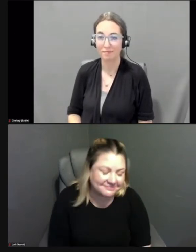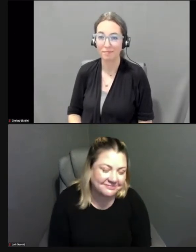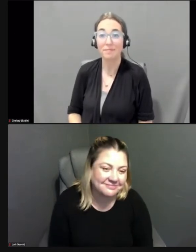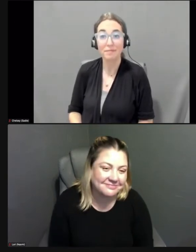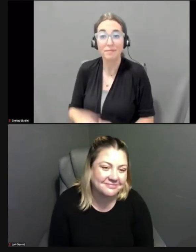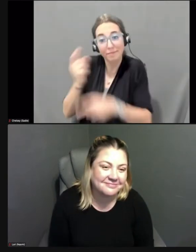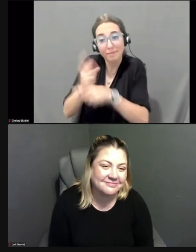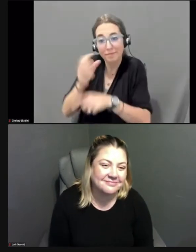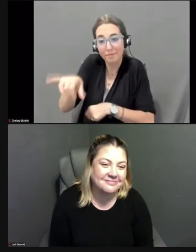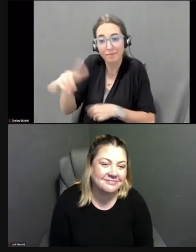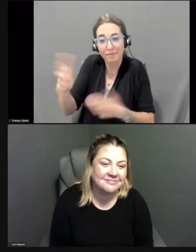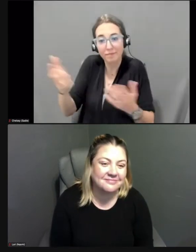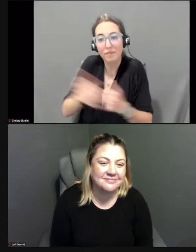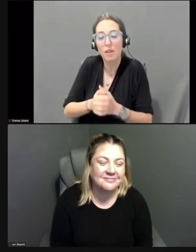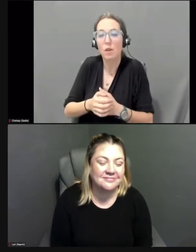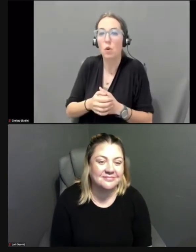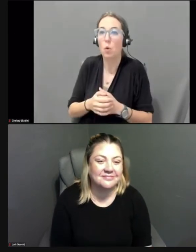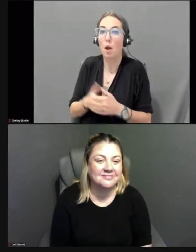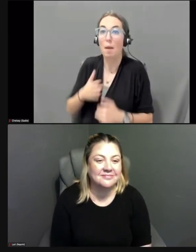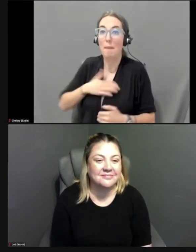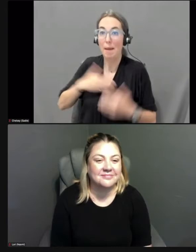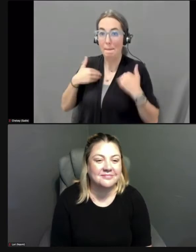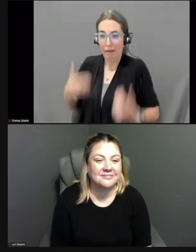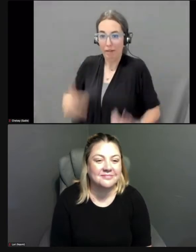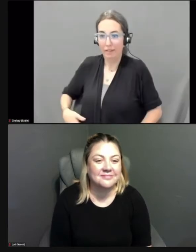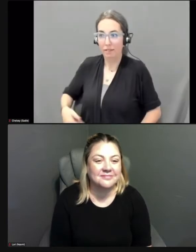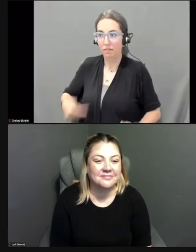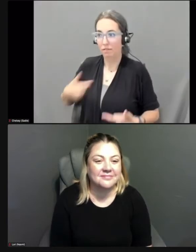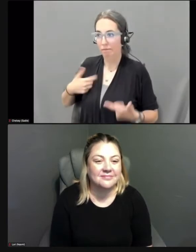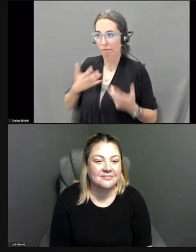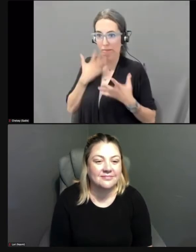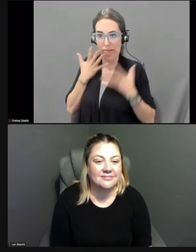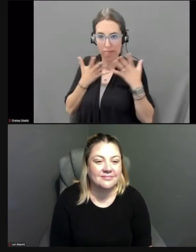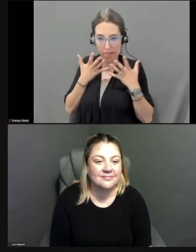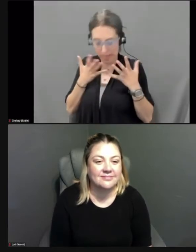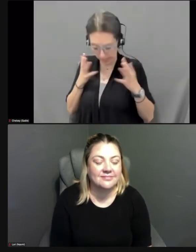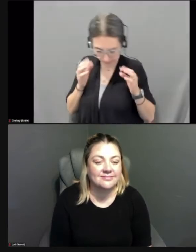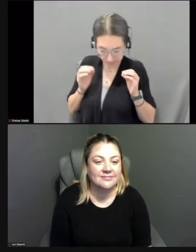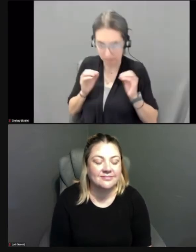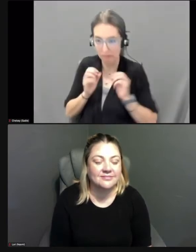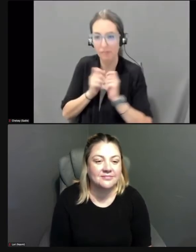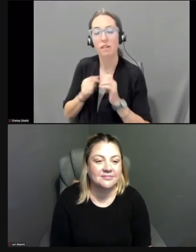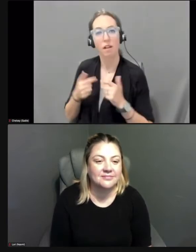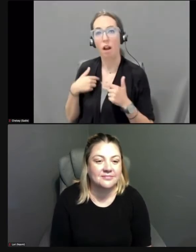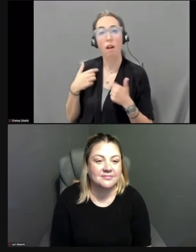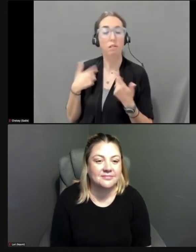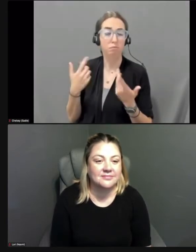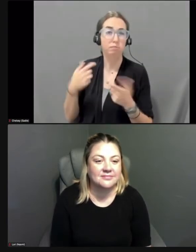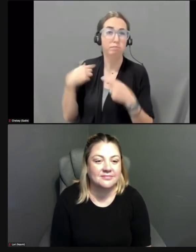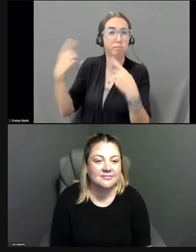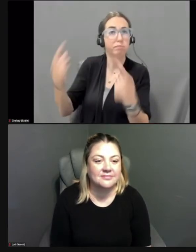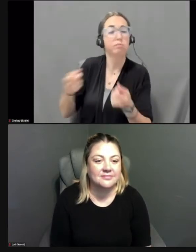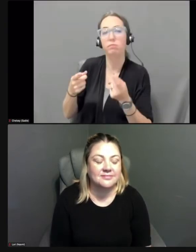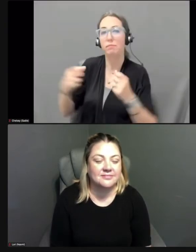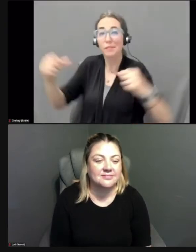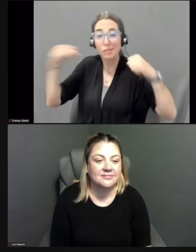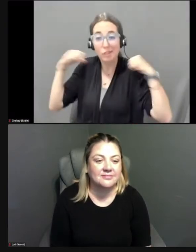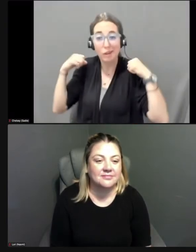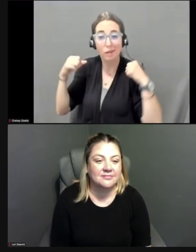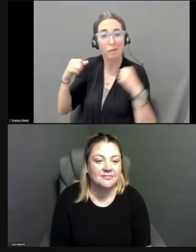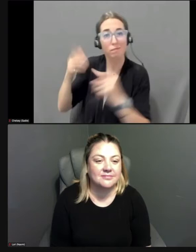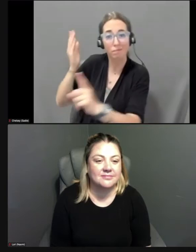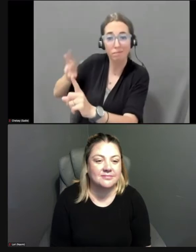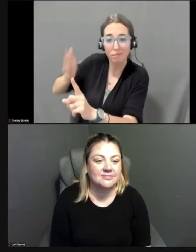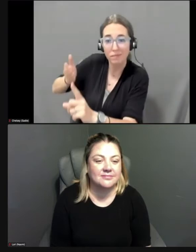body conscious, and by that point, like I had started exercising, like taking fitness classes and going to the gym in preparation for